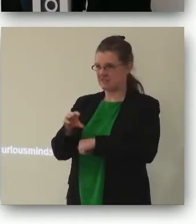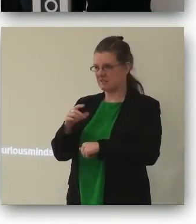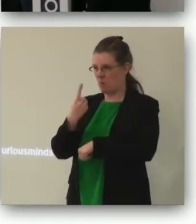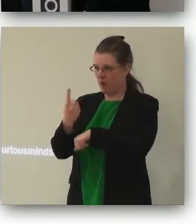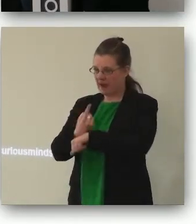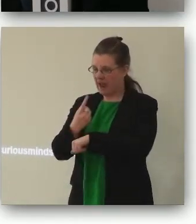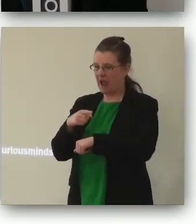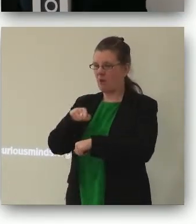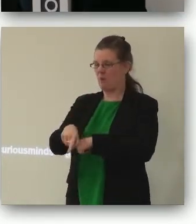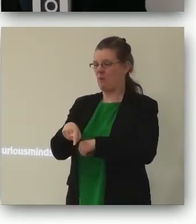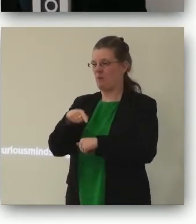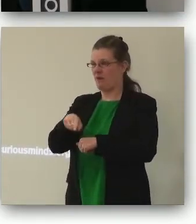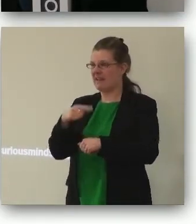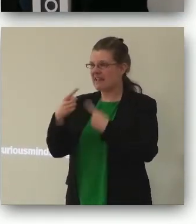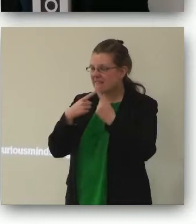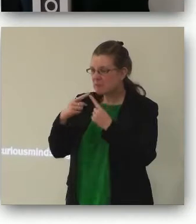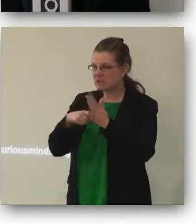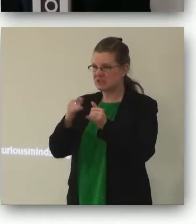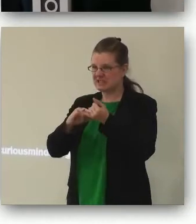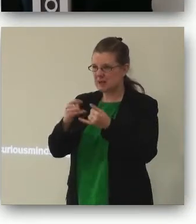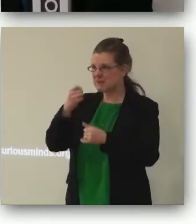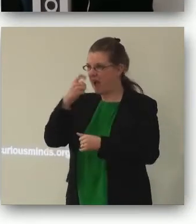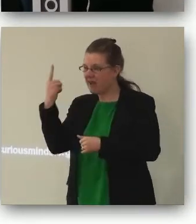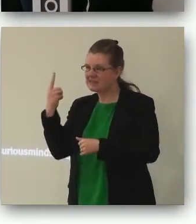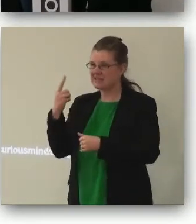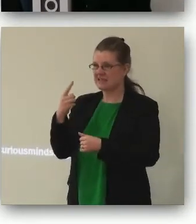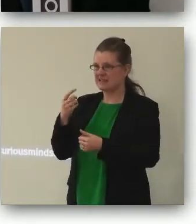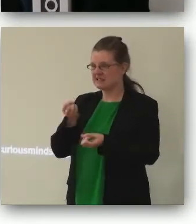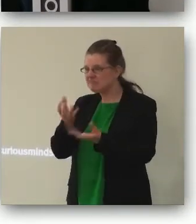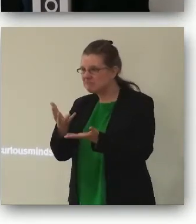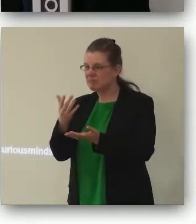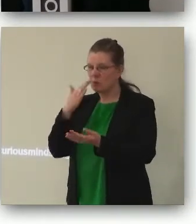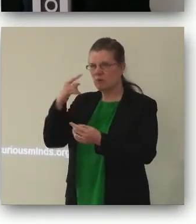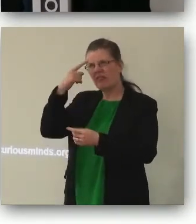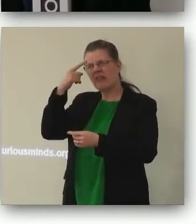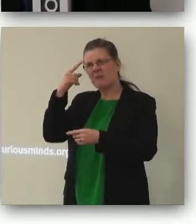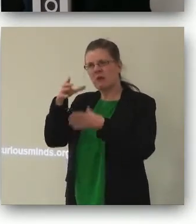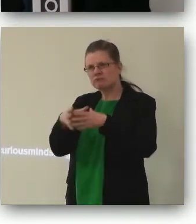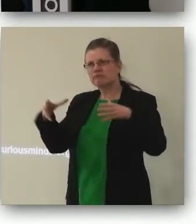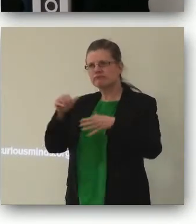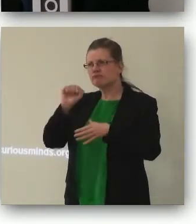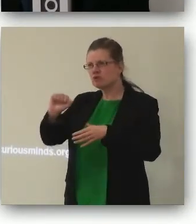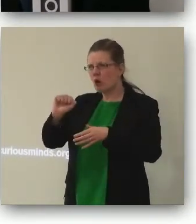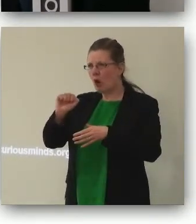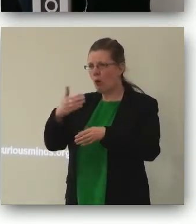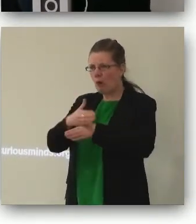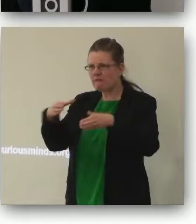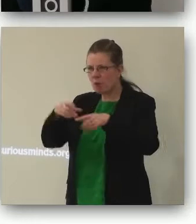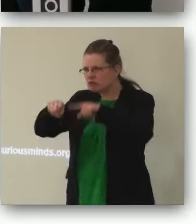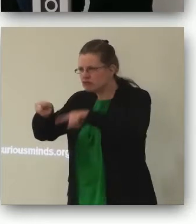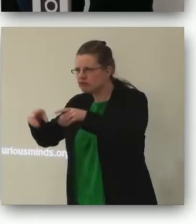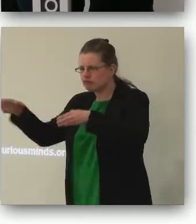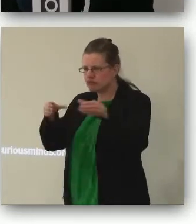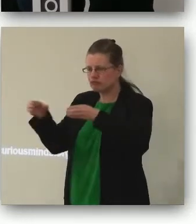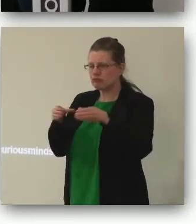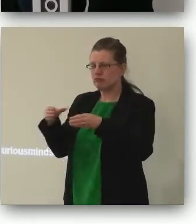information, ideas, tips, questions when it comes to diversifying your workforce. Before we make a start, I just wanted to